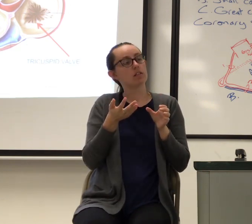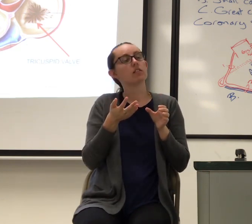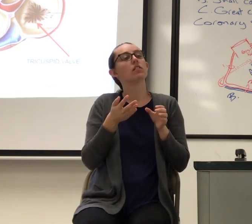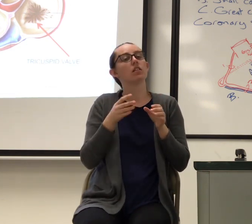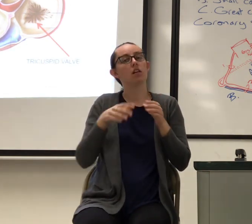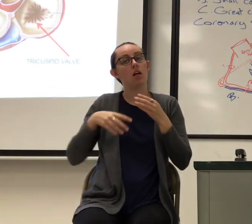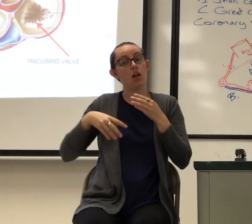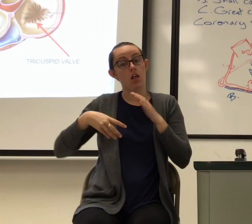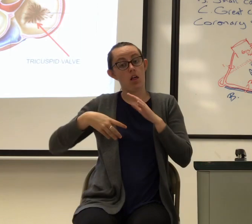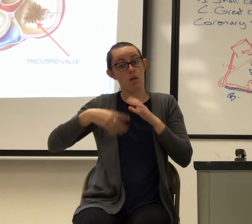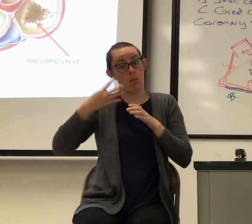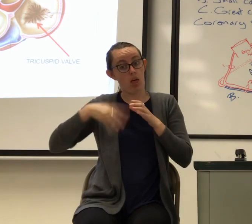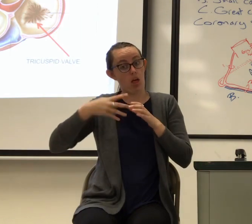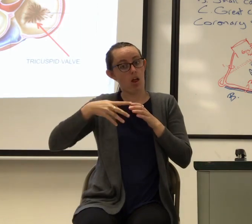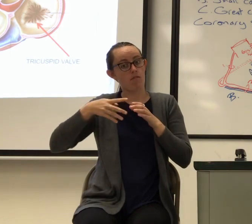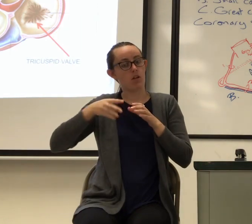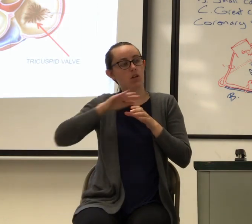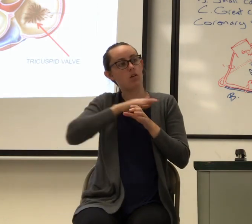flow.